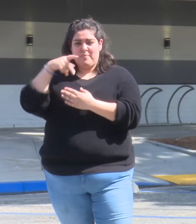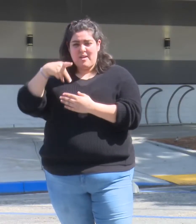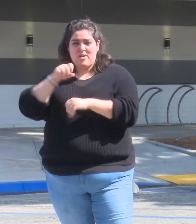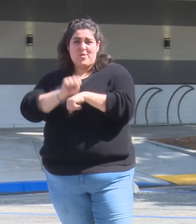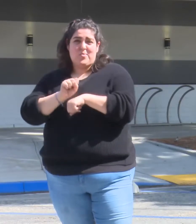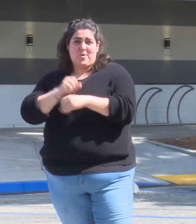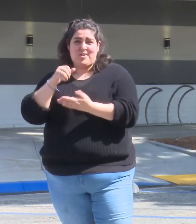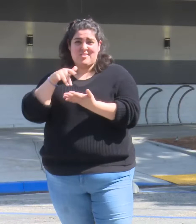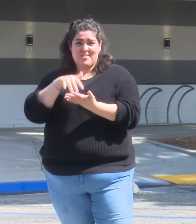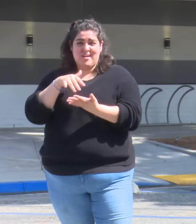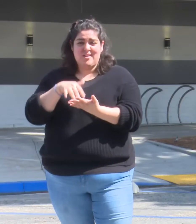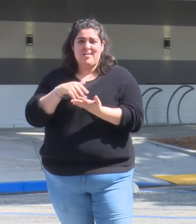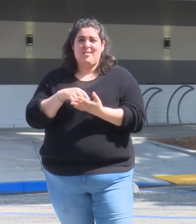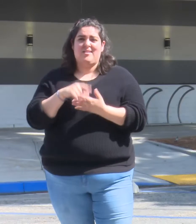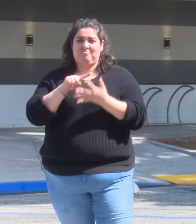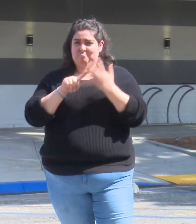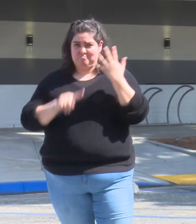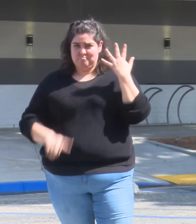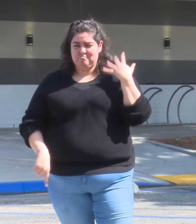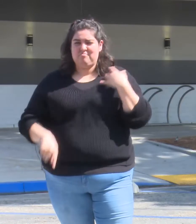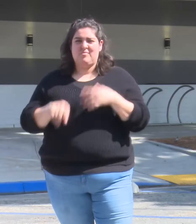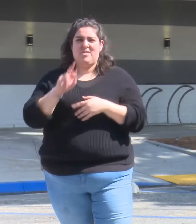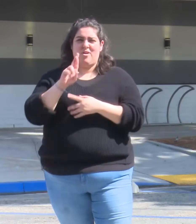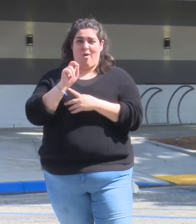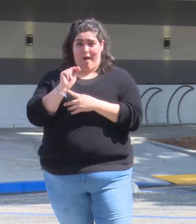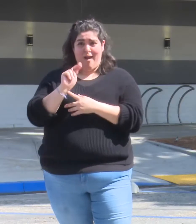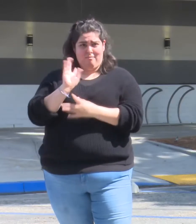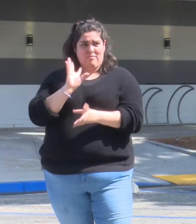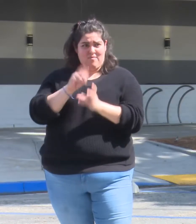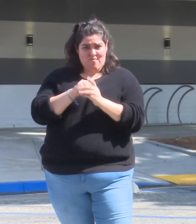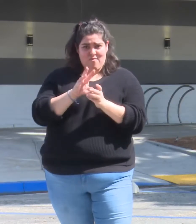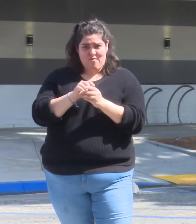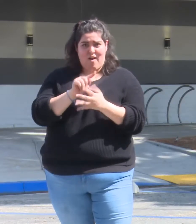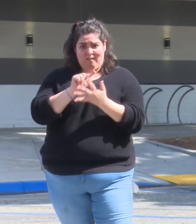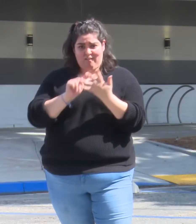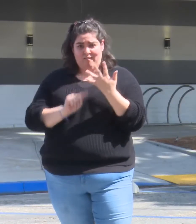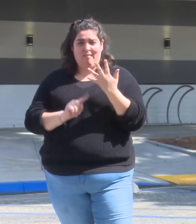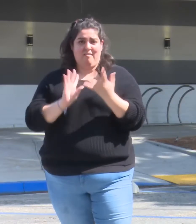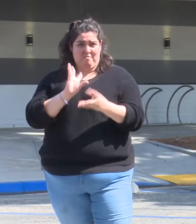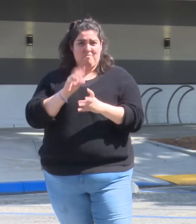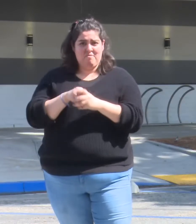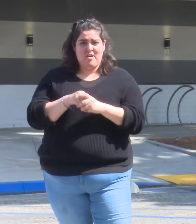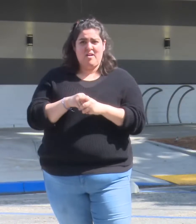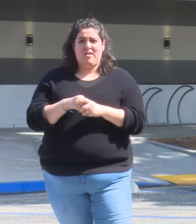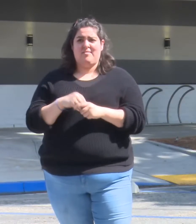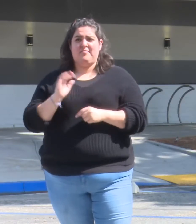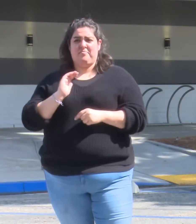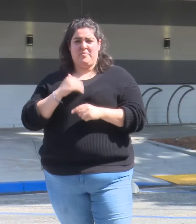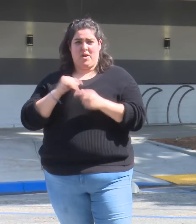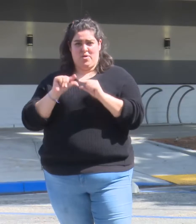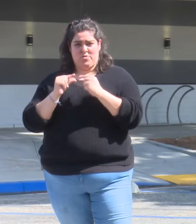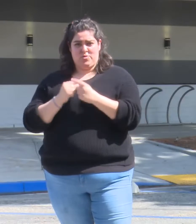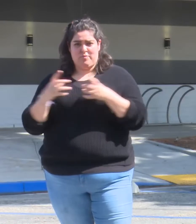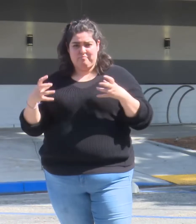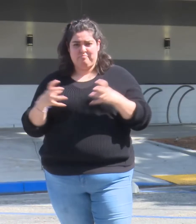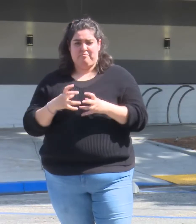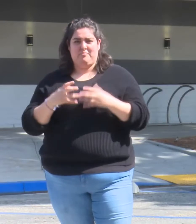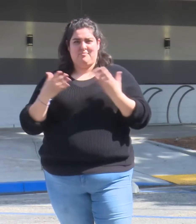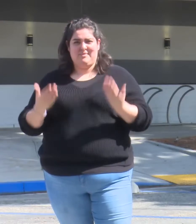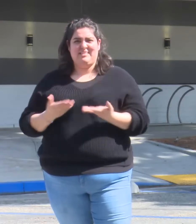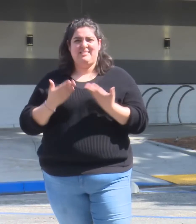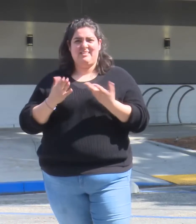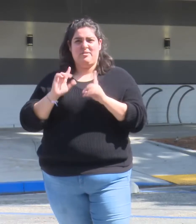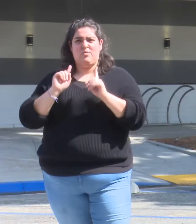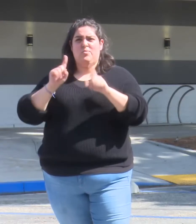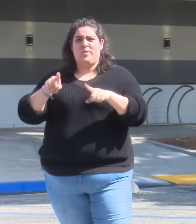involved in these, and Ron was part of a group of us who were here that went to the